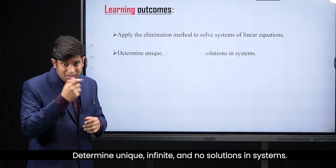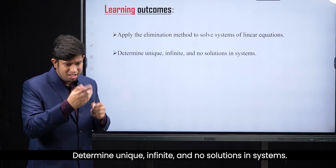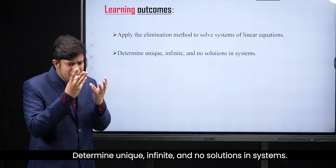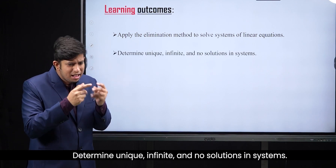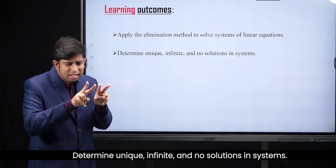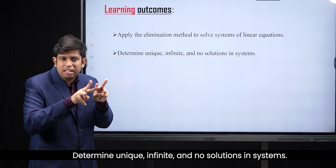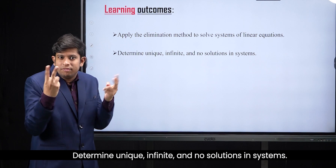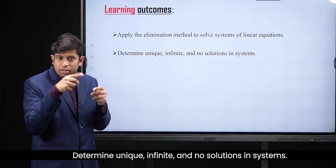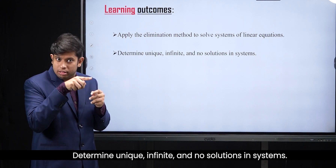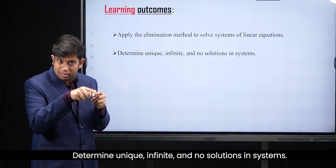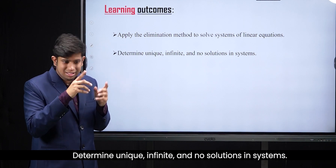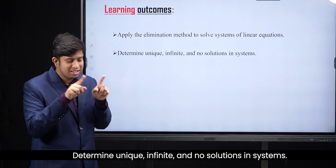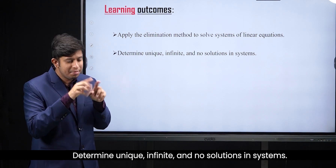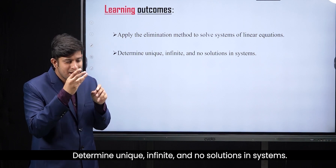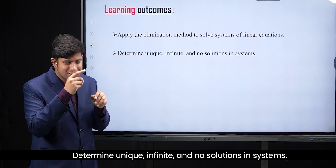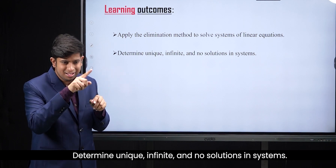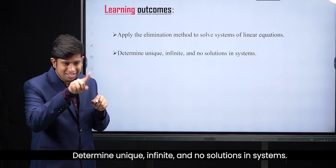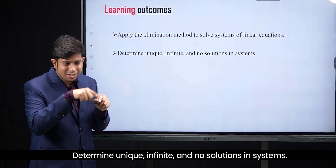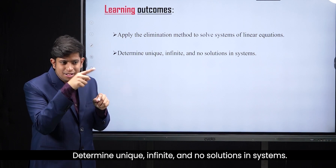Determine unique, infinite and no solution in systems.